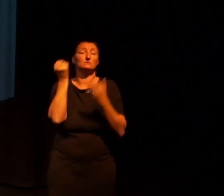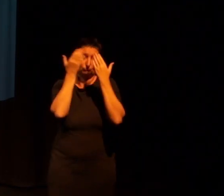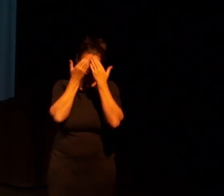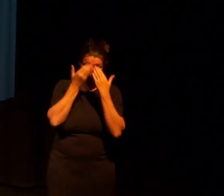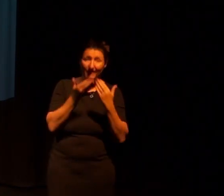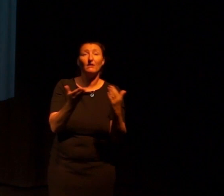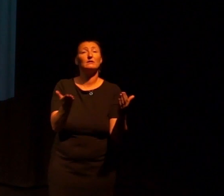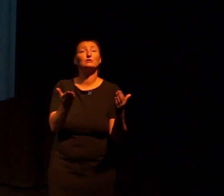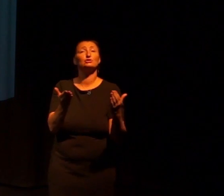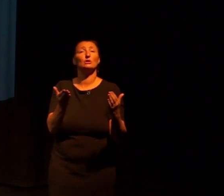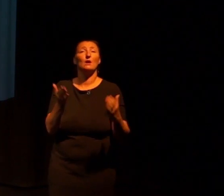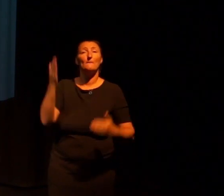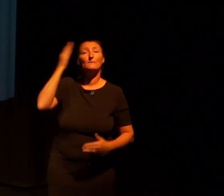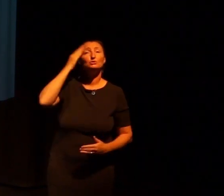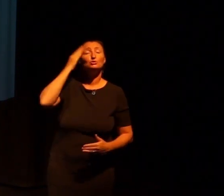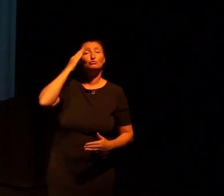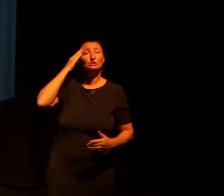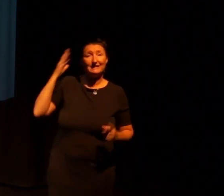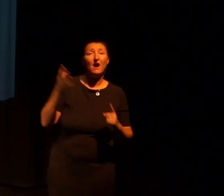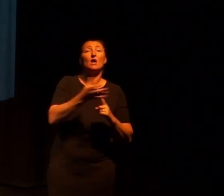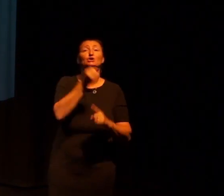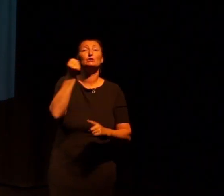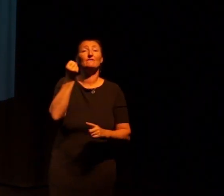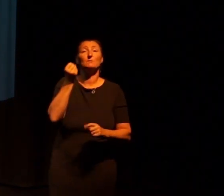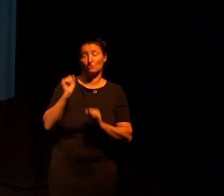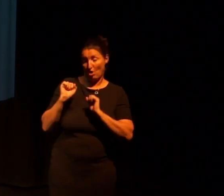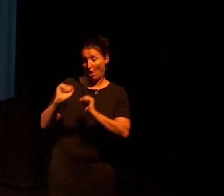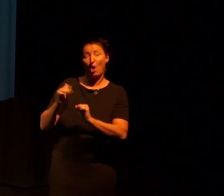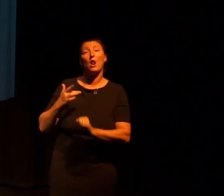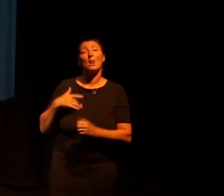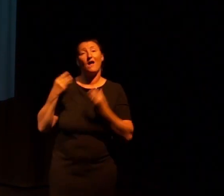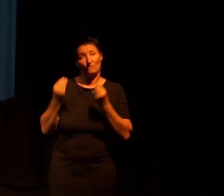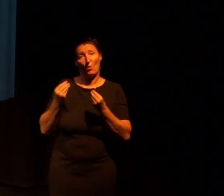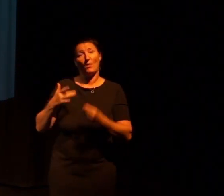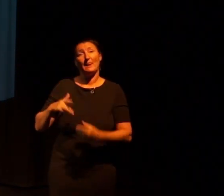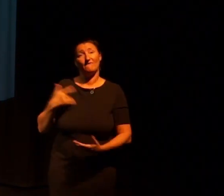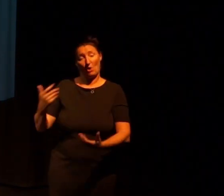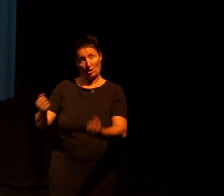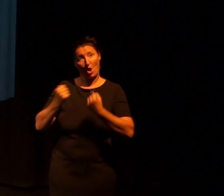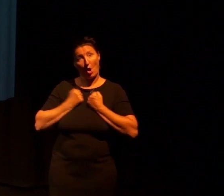recognition, and maturity, a life worth living in her own terms.